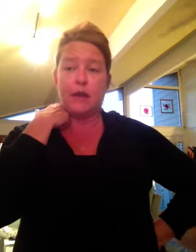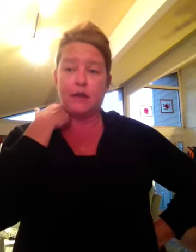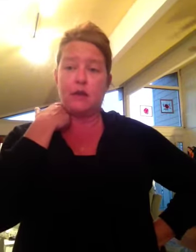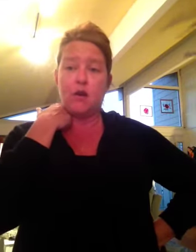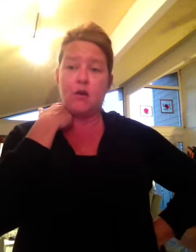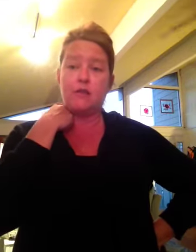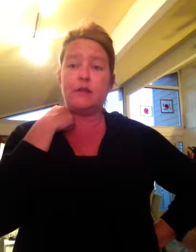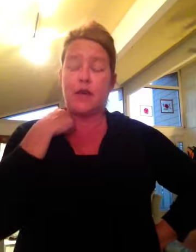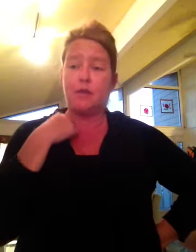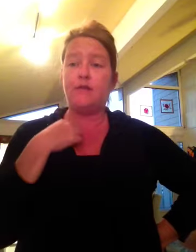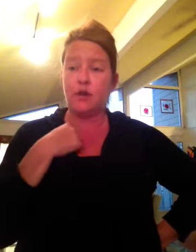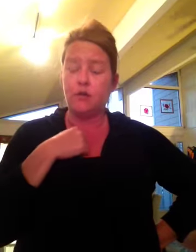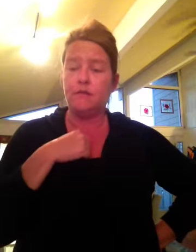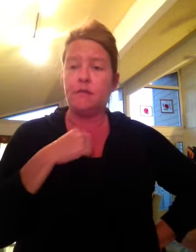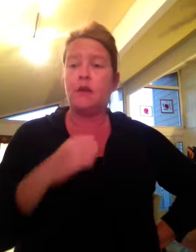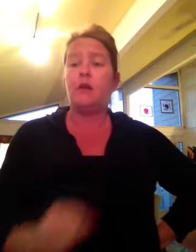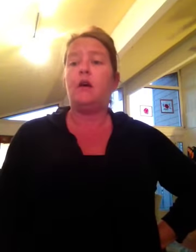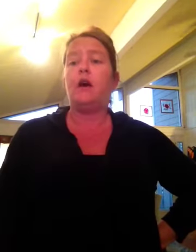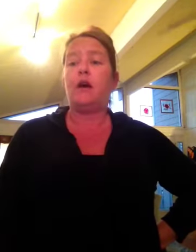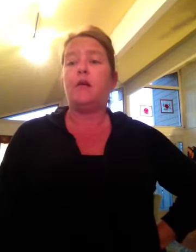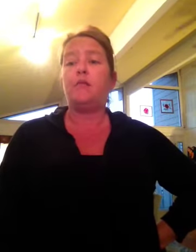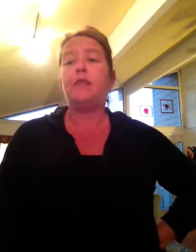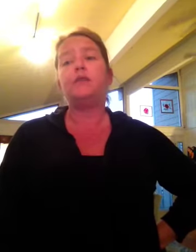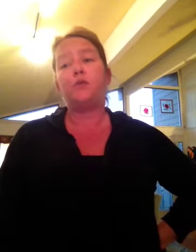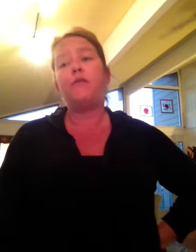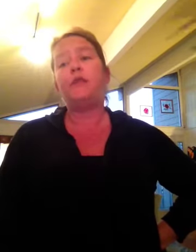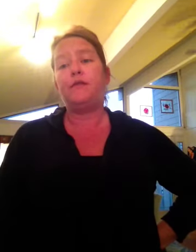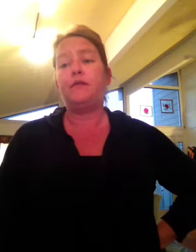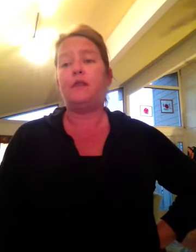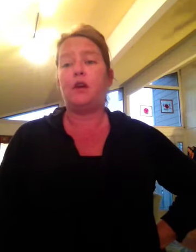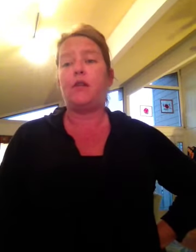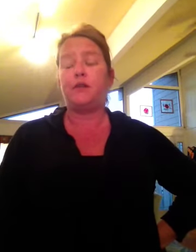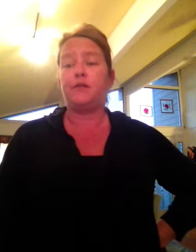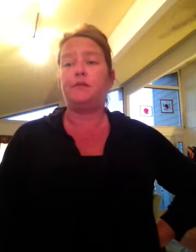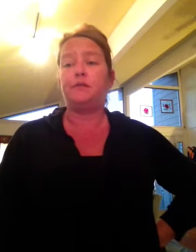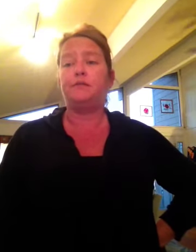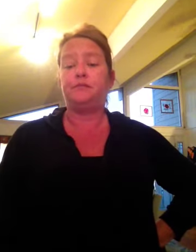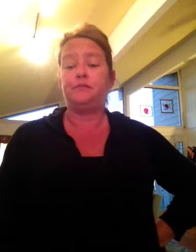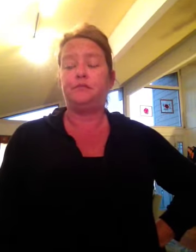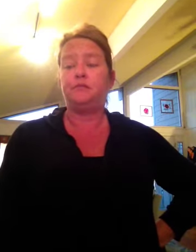depending on the time of year, but that's roughly $50.